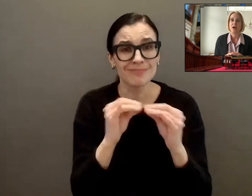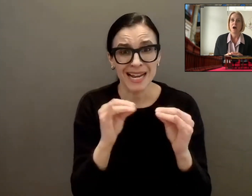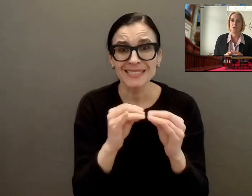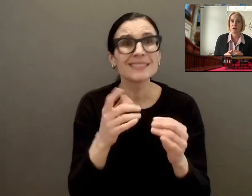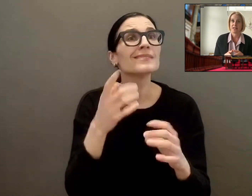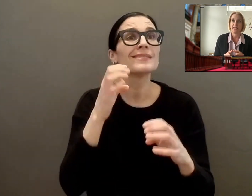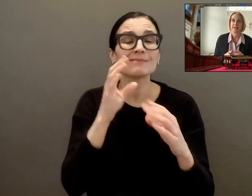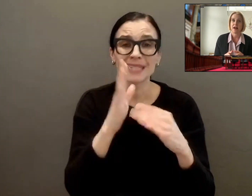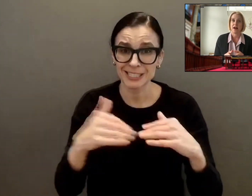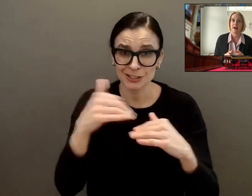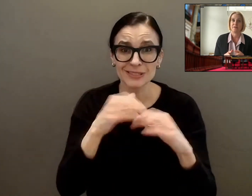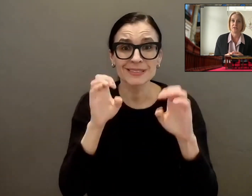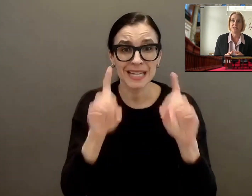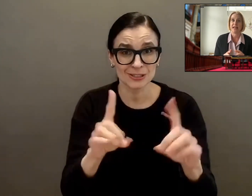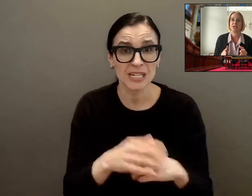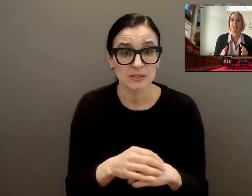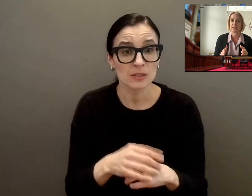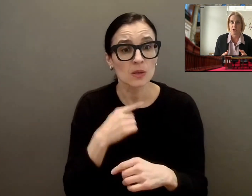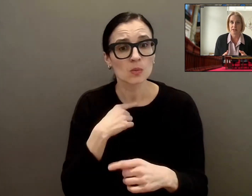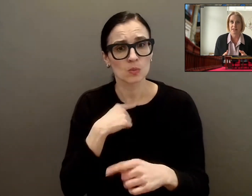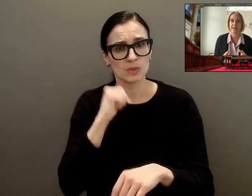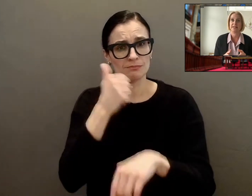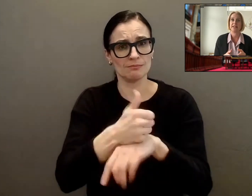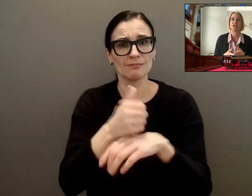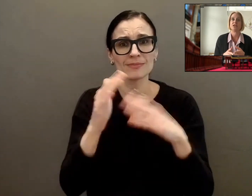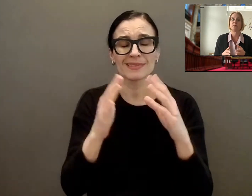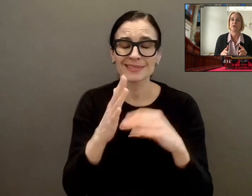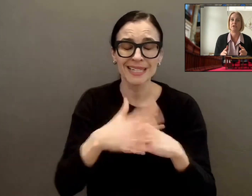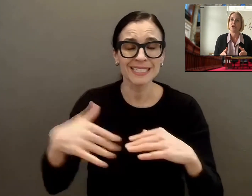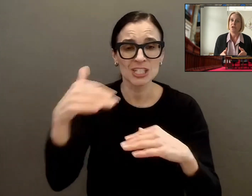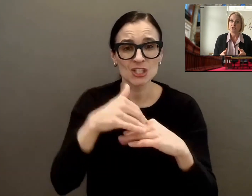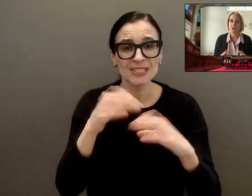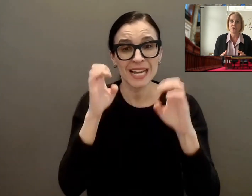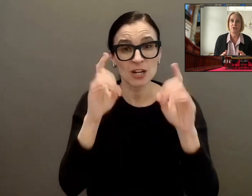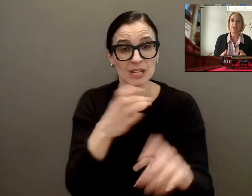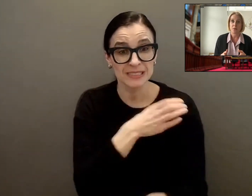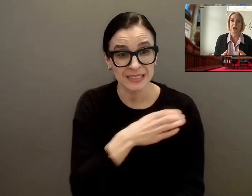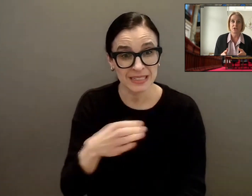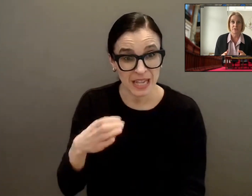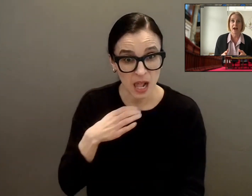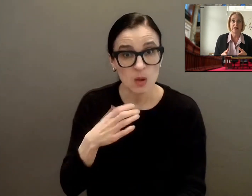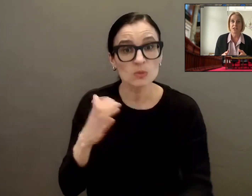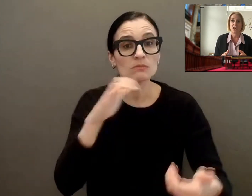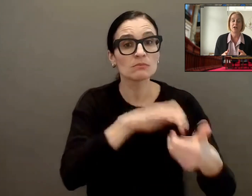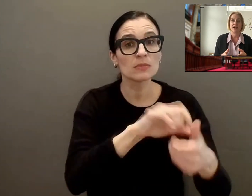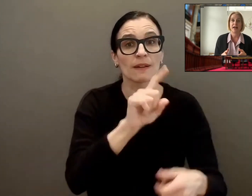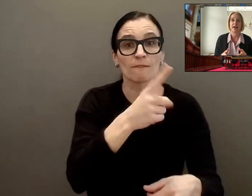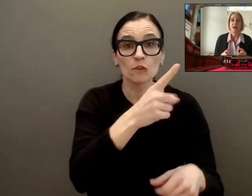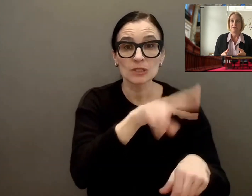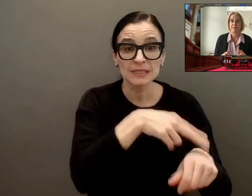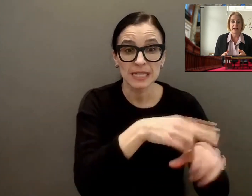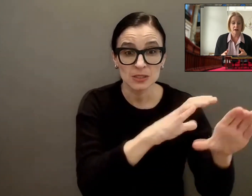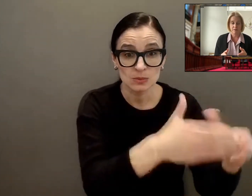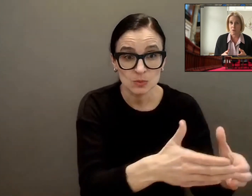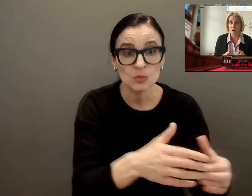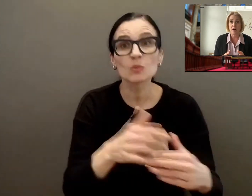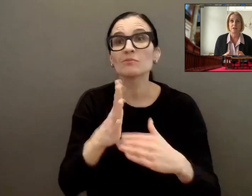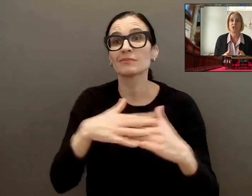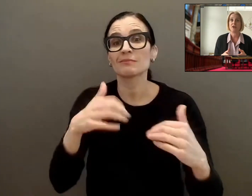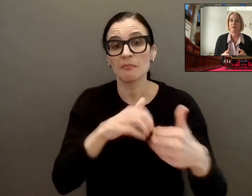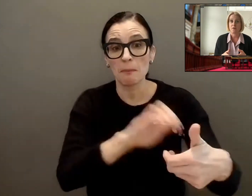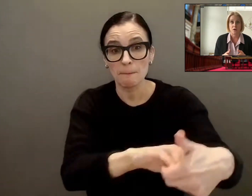Councils alongside First Nations, alongside Indigenous partners, to ensure that we are directly targeting funding